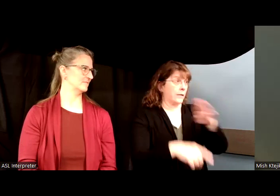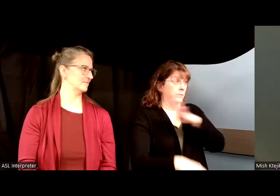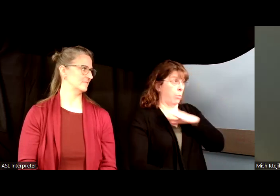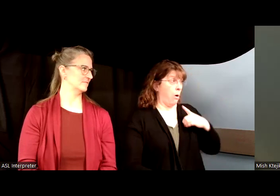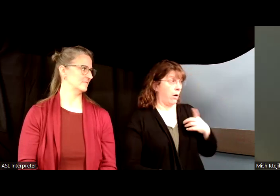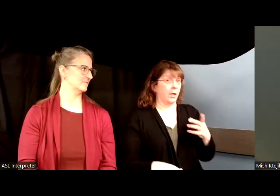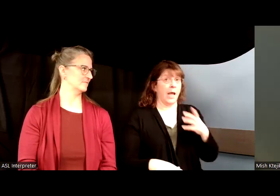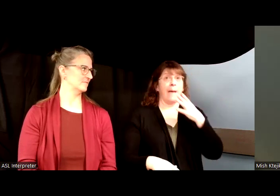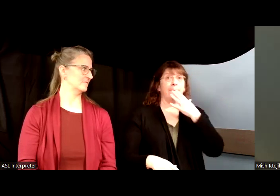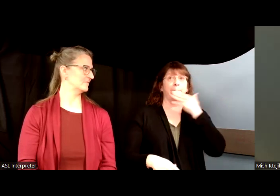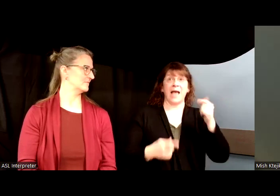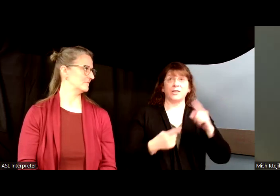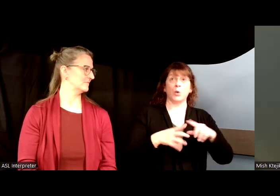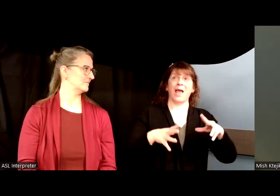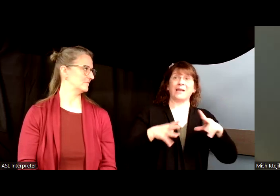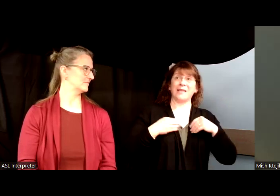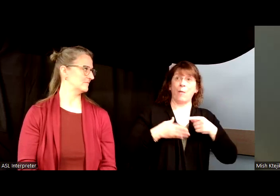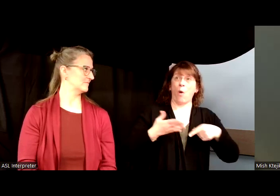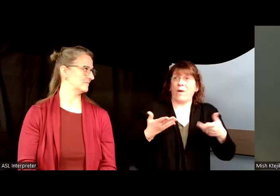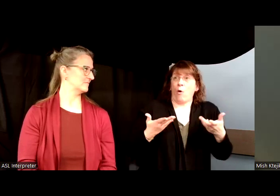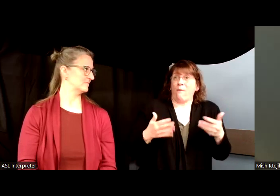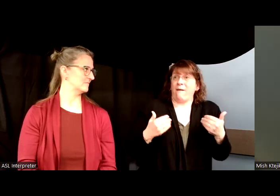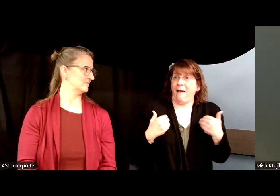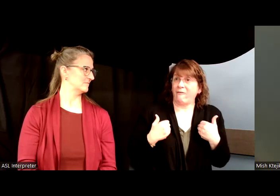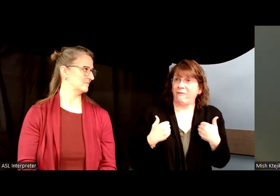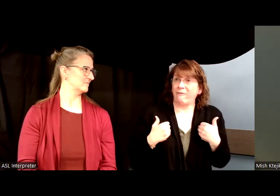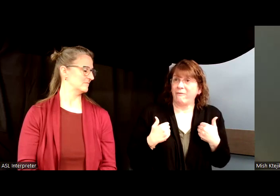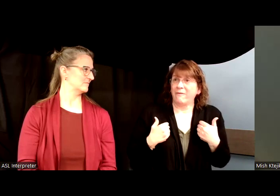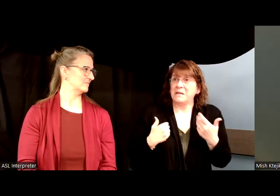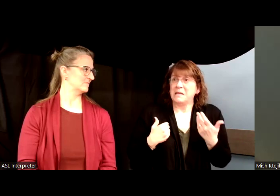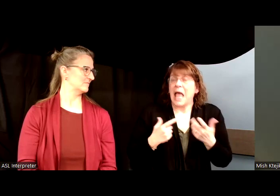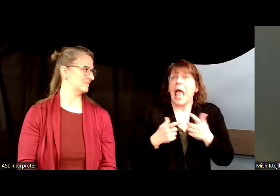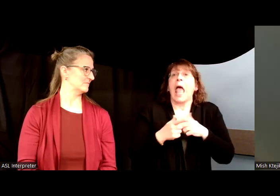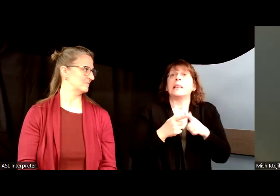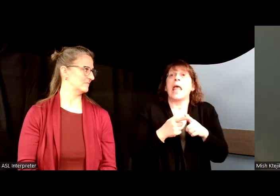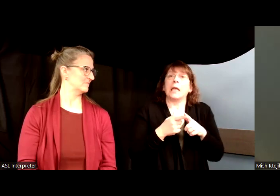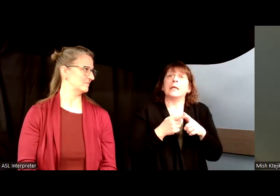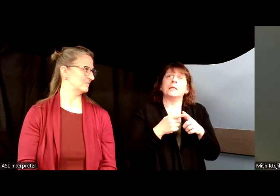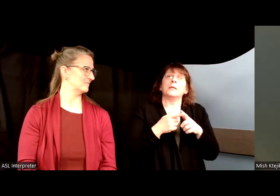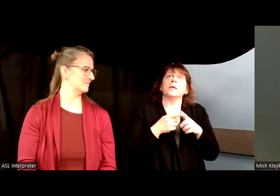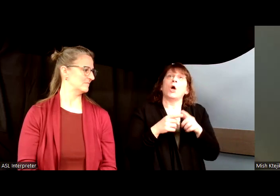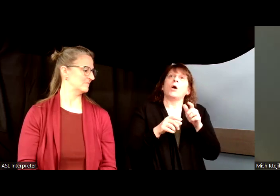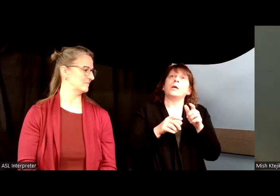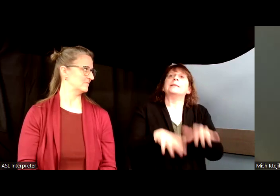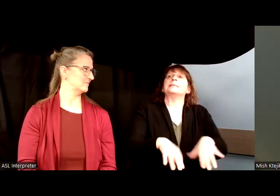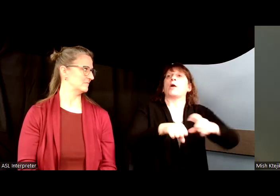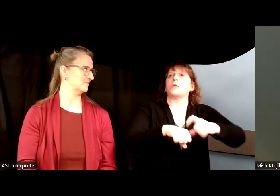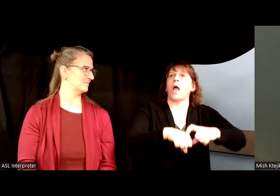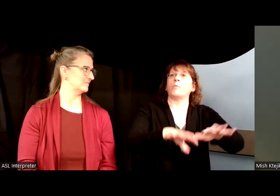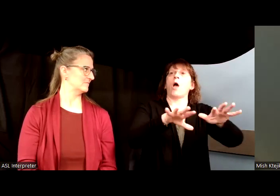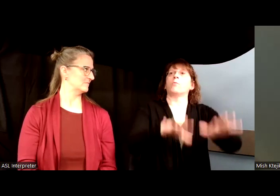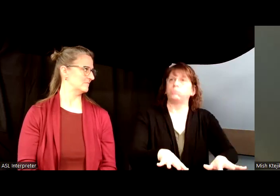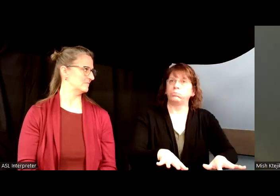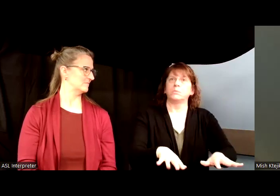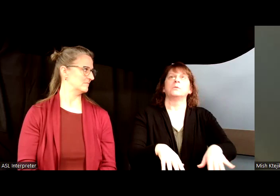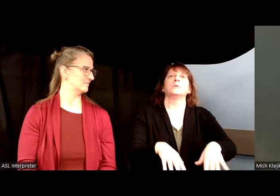So I'm asking the board now, is it best to accept what we already have and then